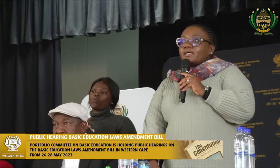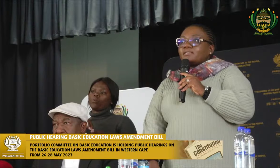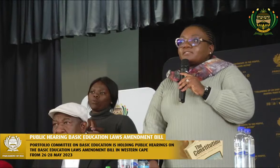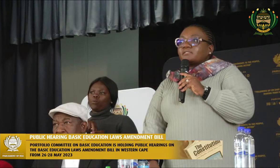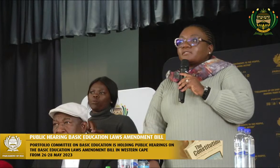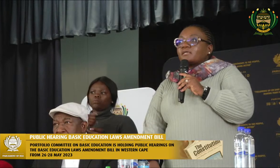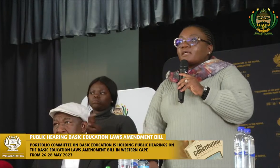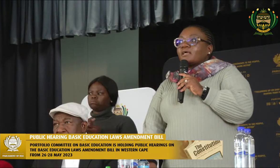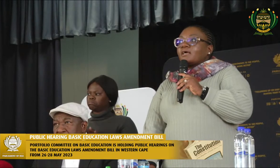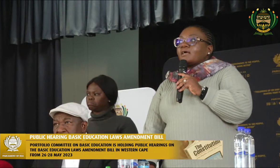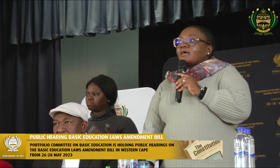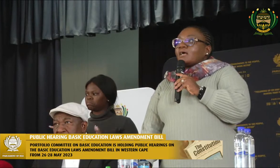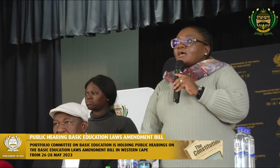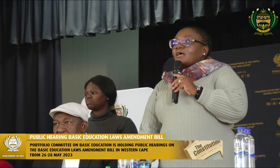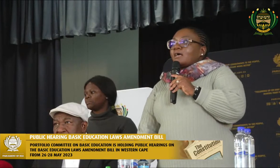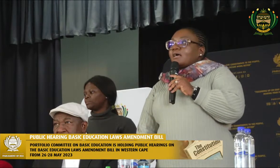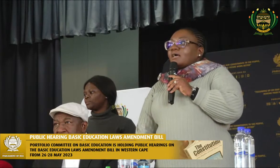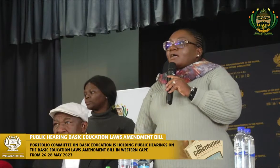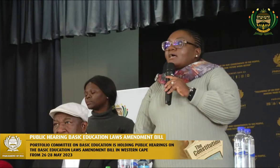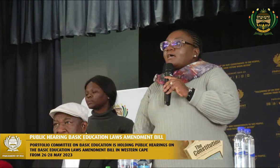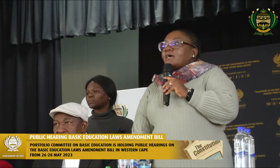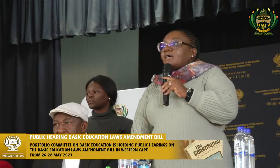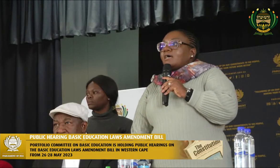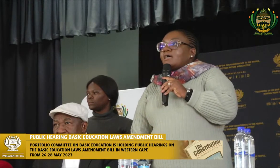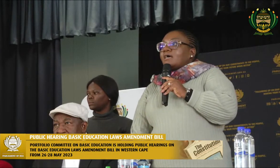All right.